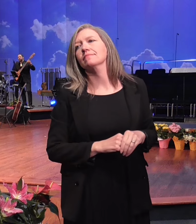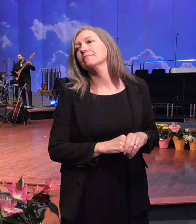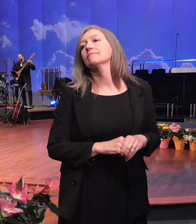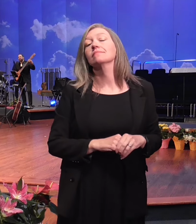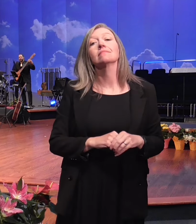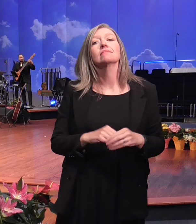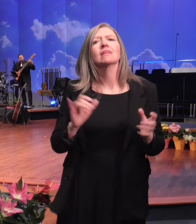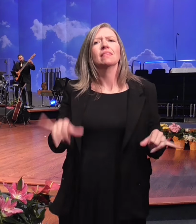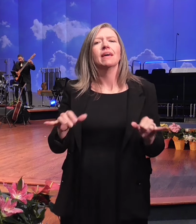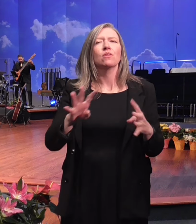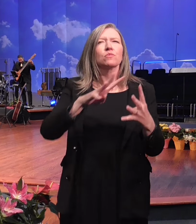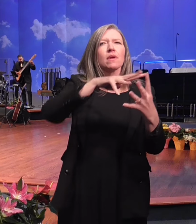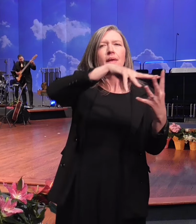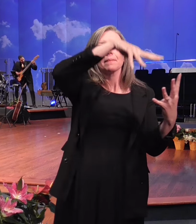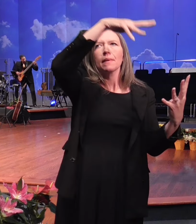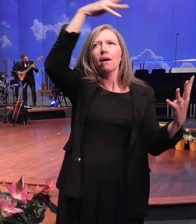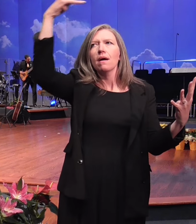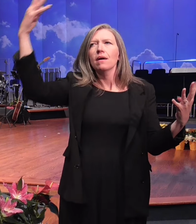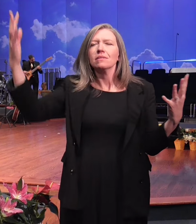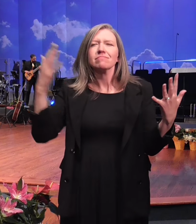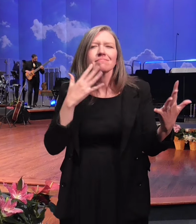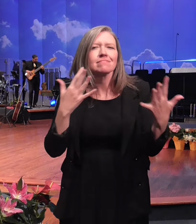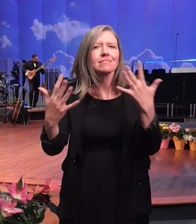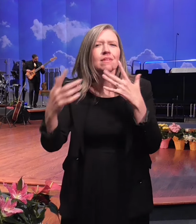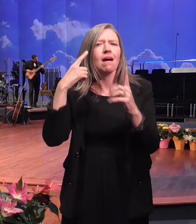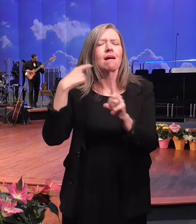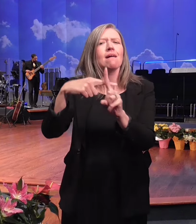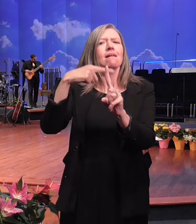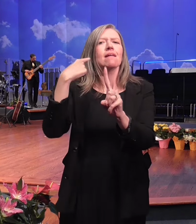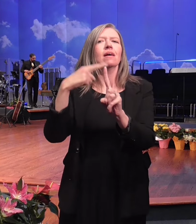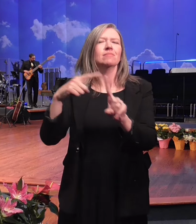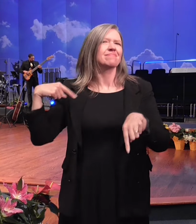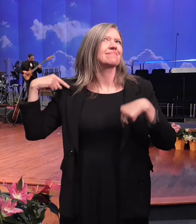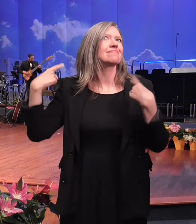Here is the rainbow I've been waiting for.